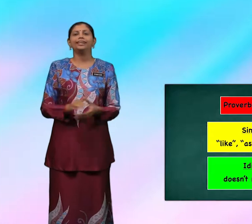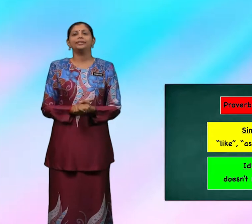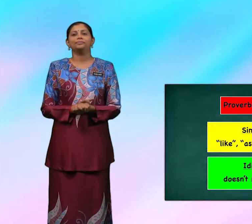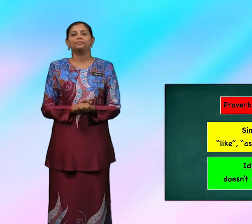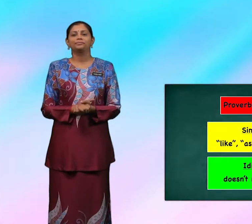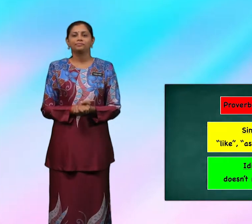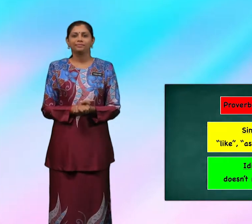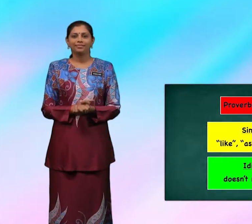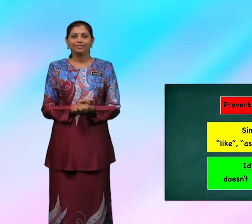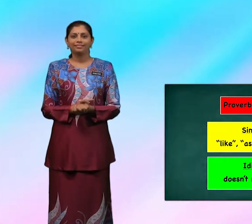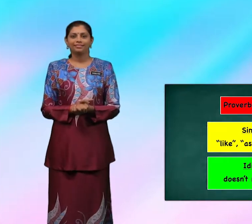Awesome!